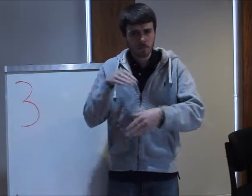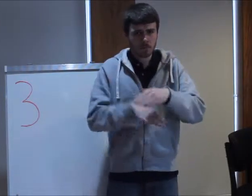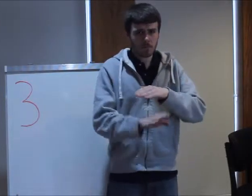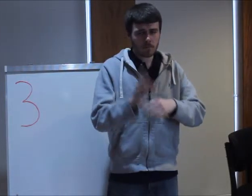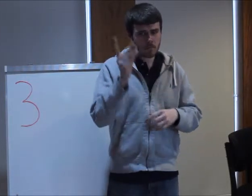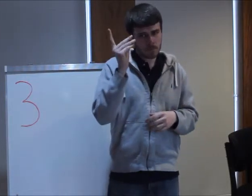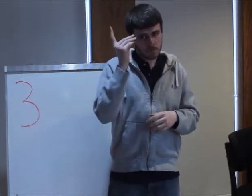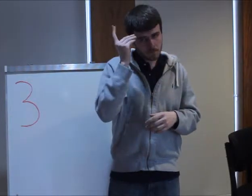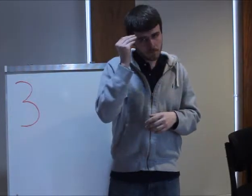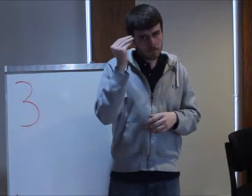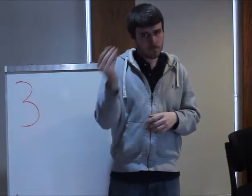Patterns in data